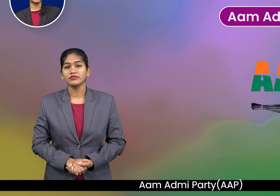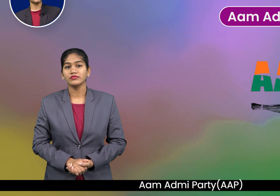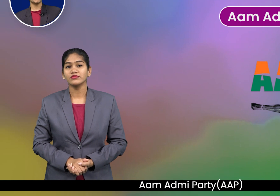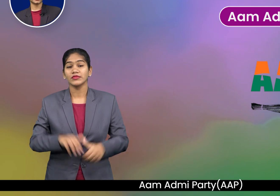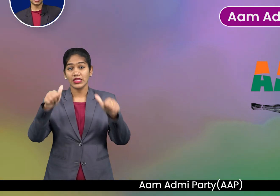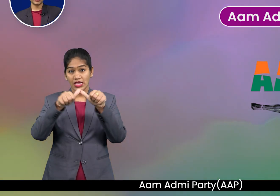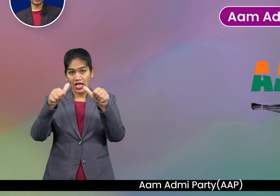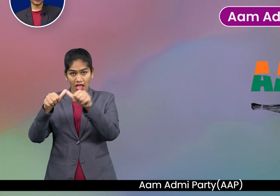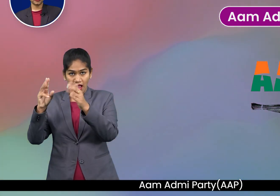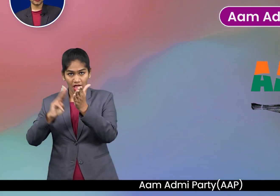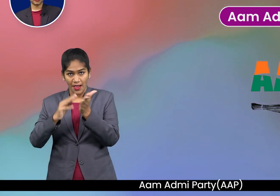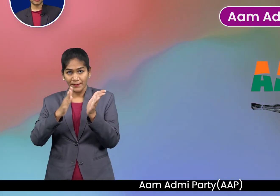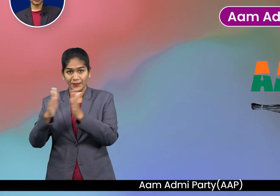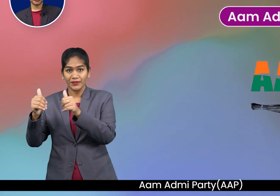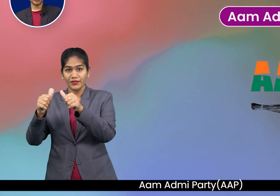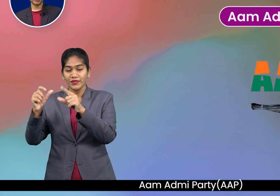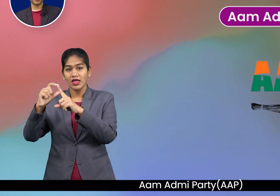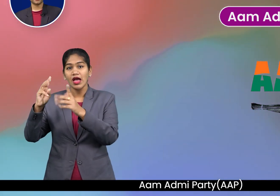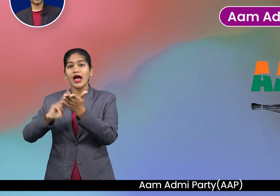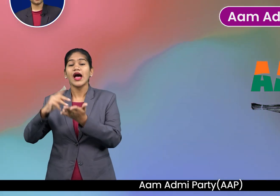Aam Aadmi Party,